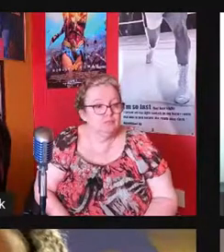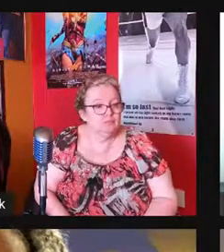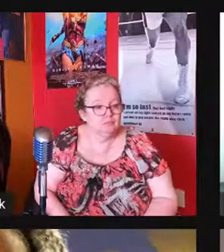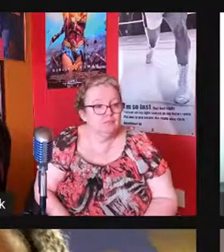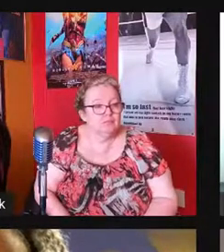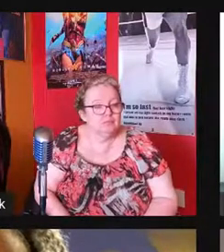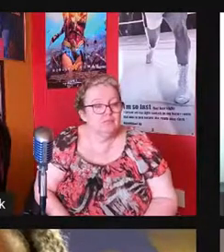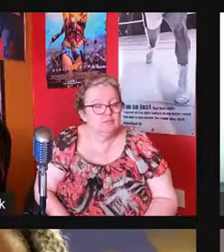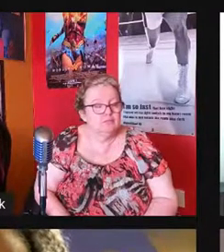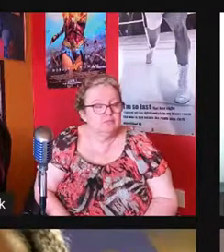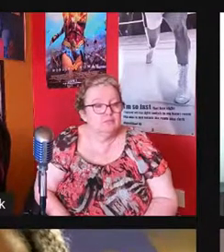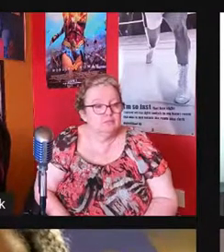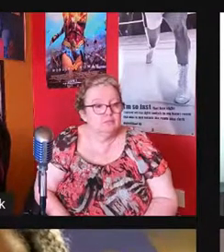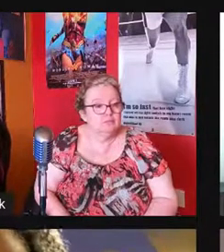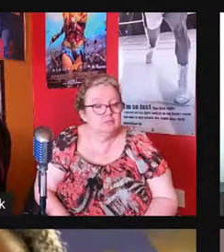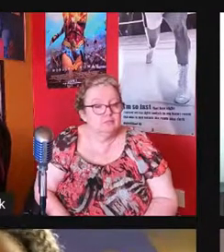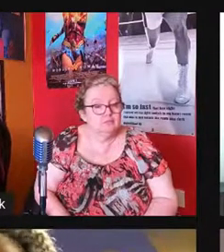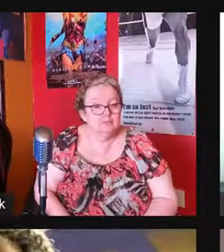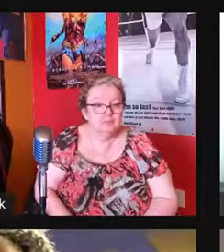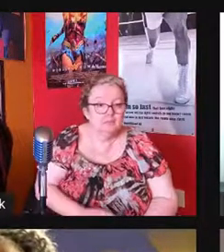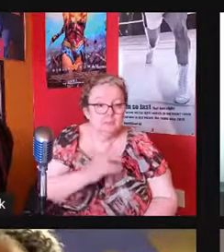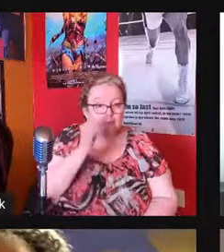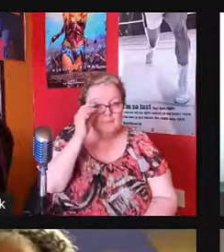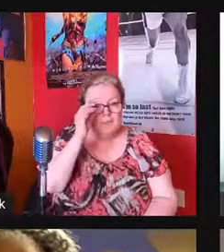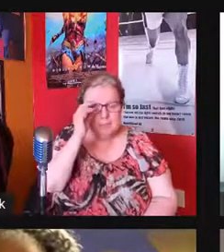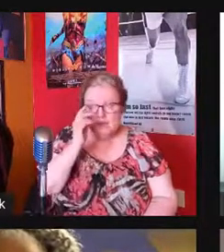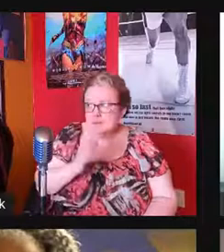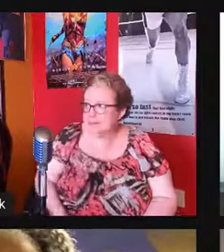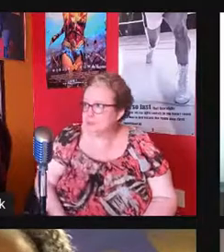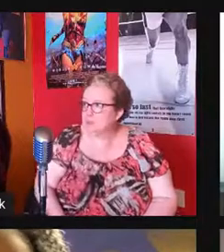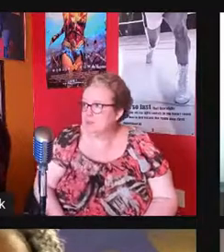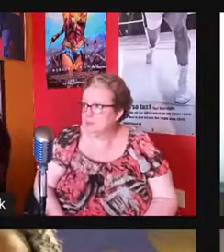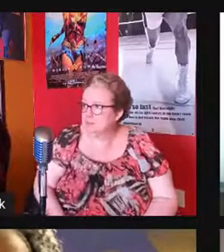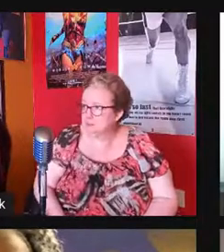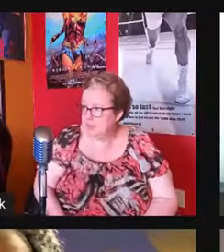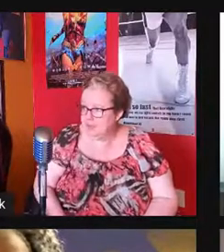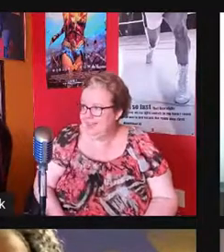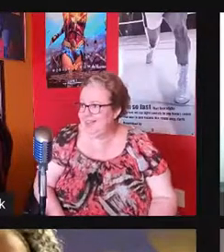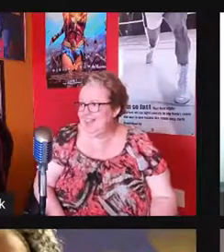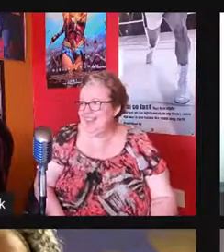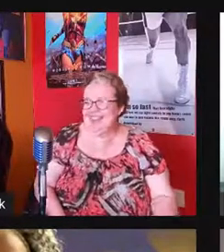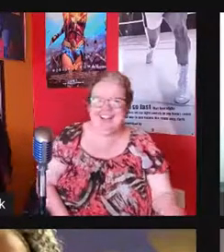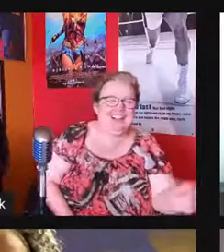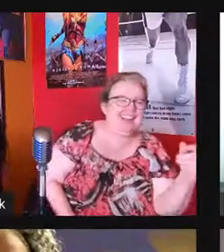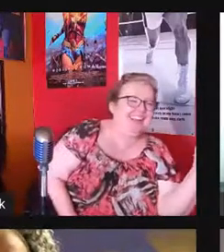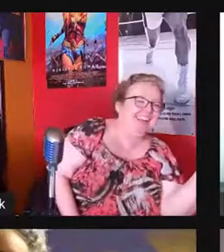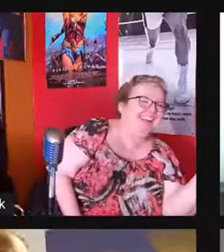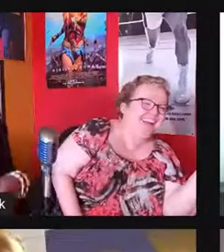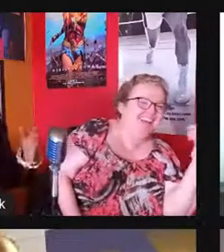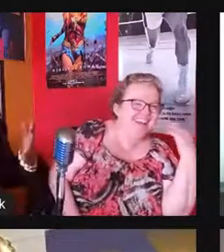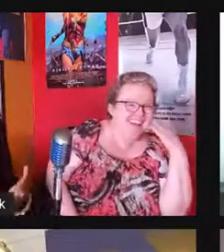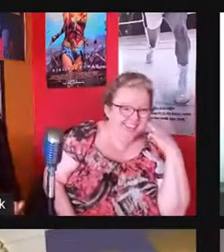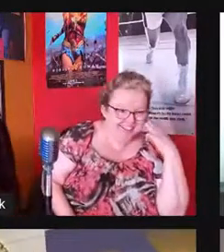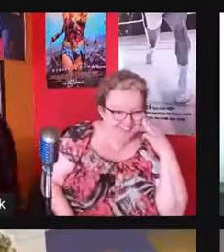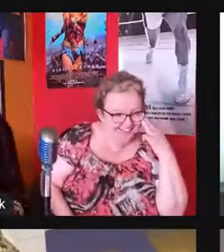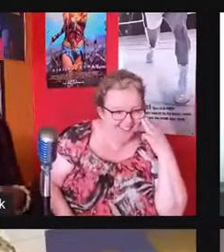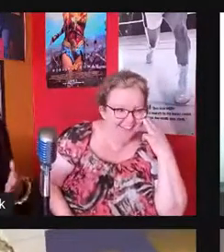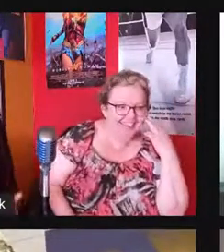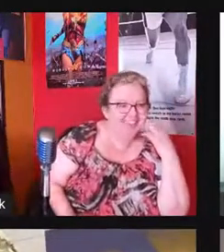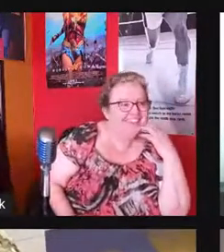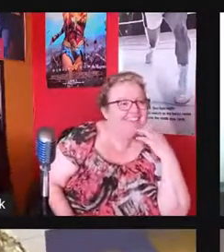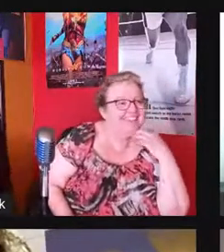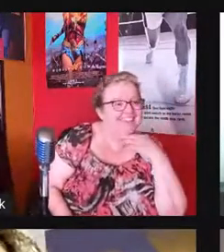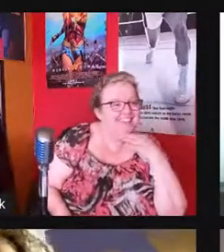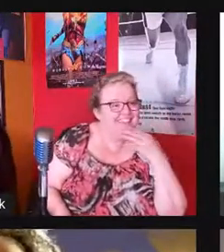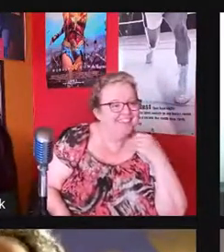metaphors and similes and, oh my gosh, broken sentences and stanzas. Those are just great, you know what I'm saying? Like, you don't get no better than that.